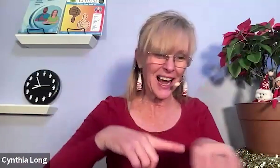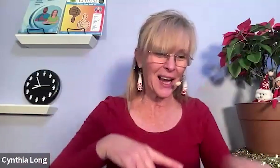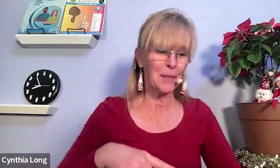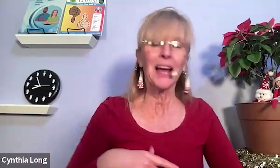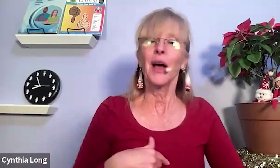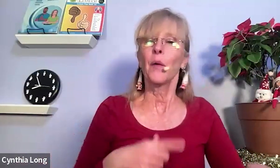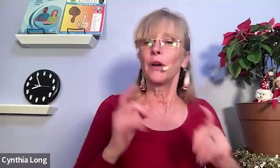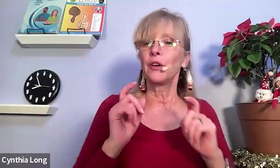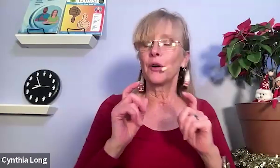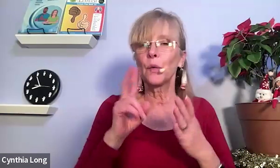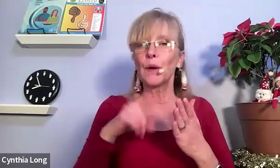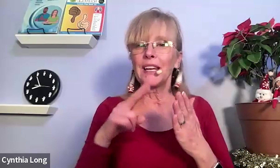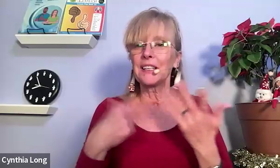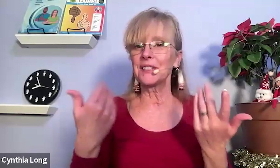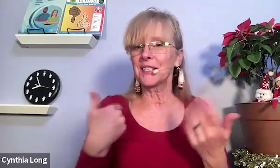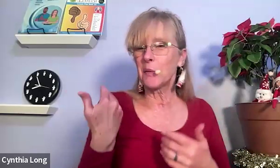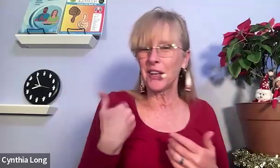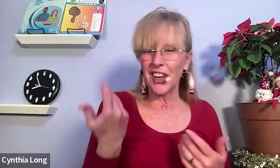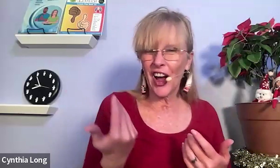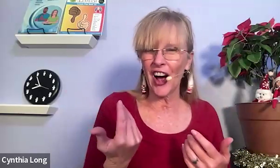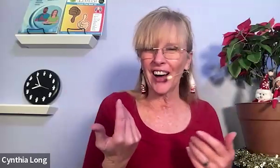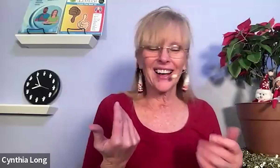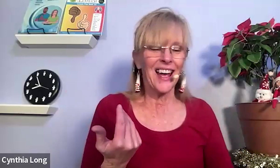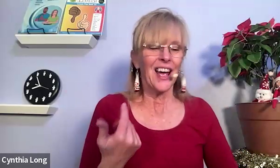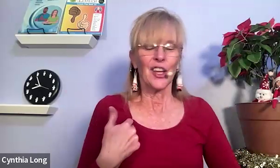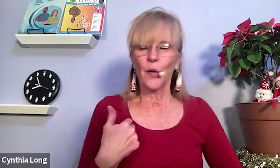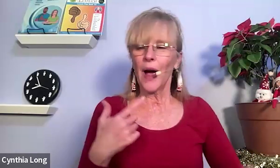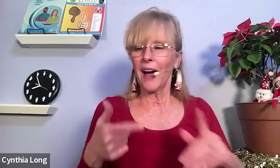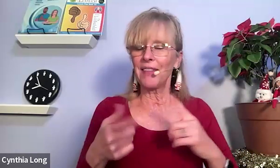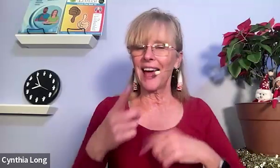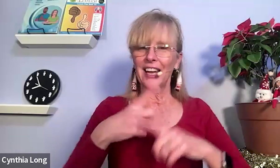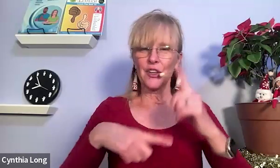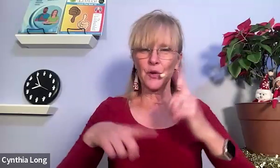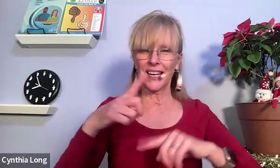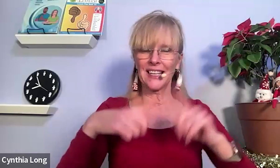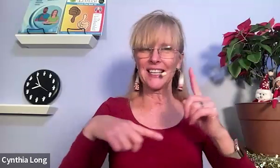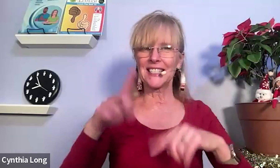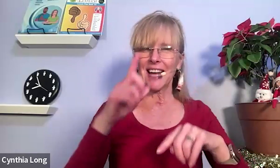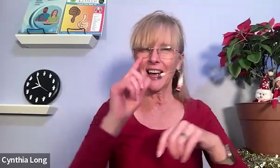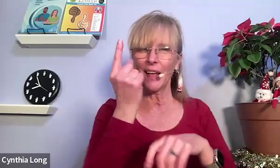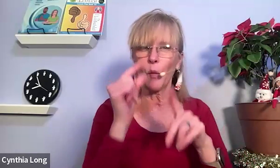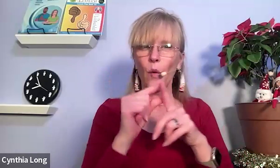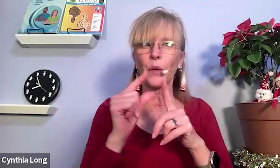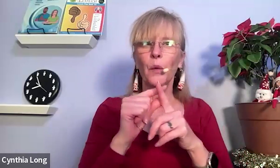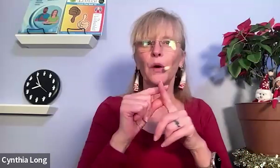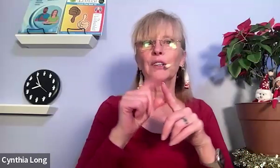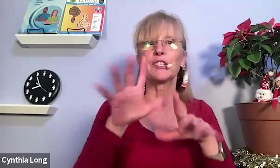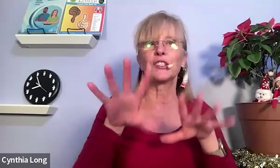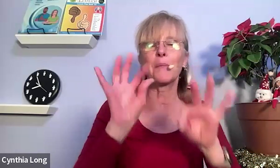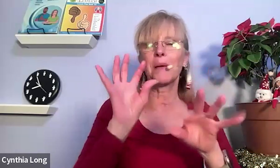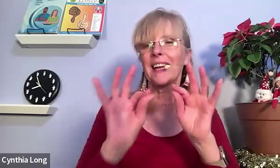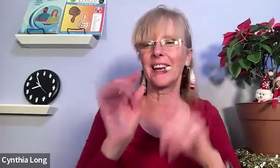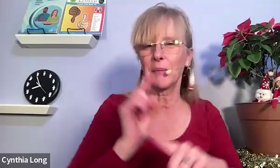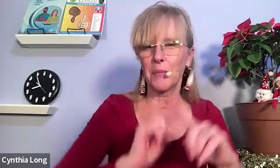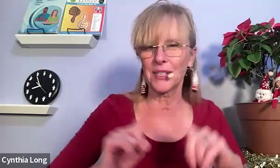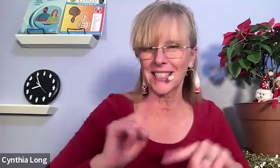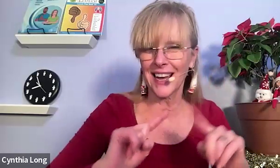time, when you're reading to someone young, you have that, and you can at least sign that one word to start picking up more